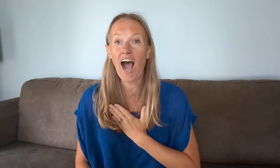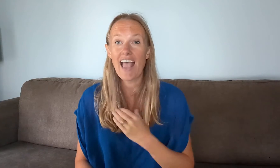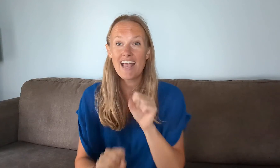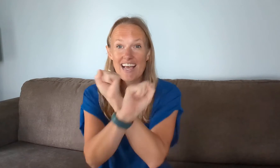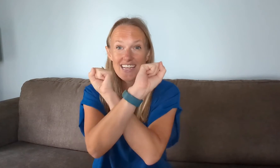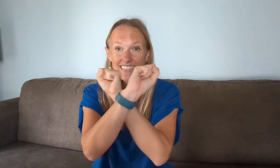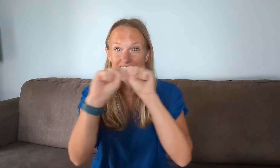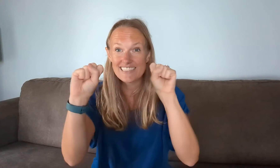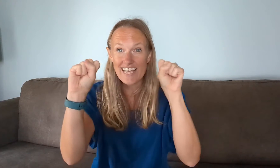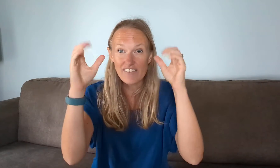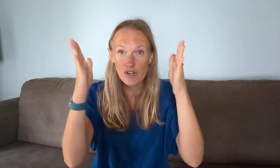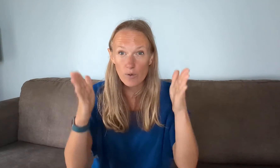my Savior,